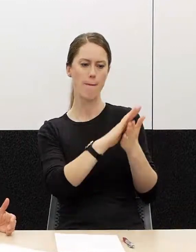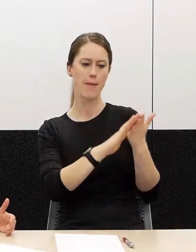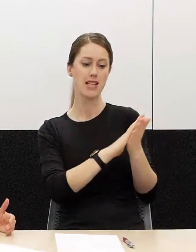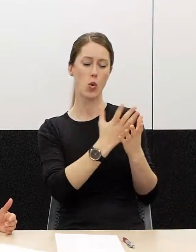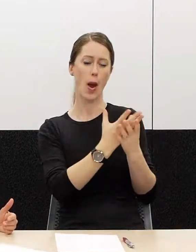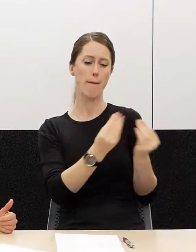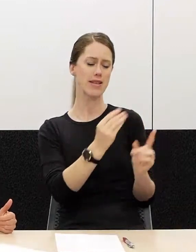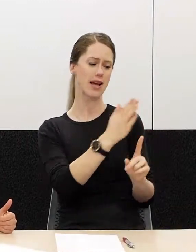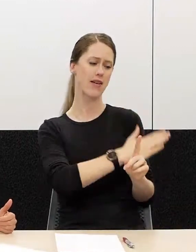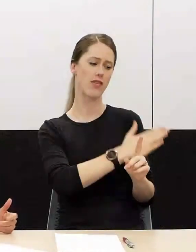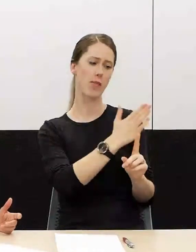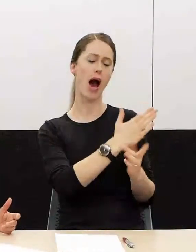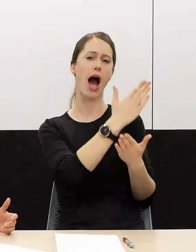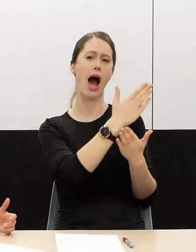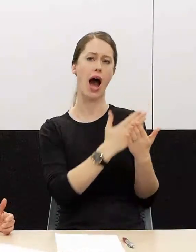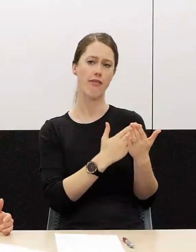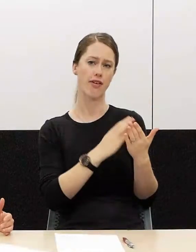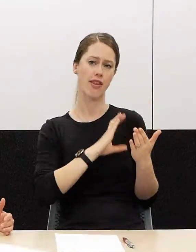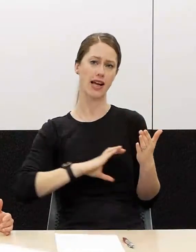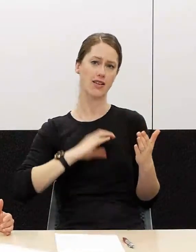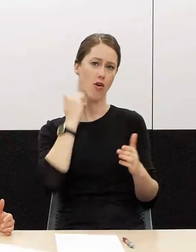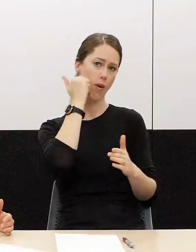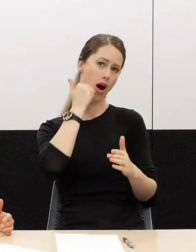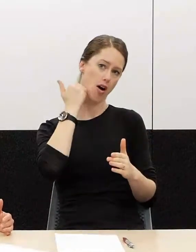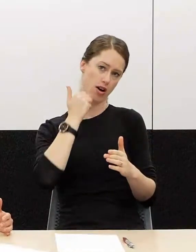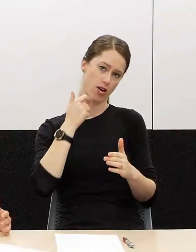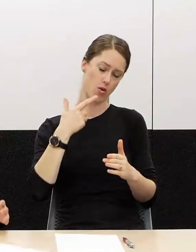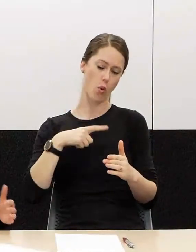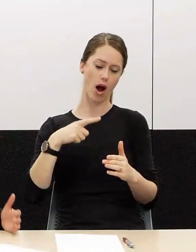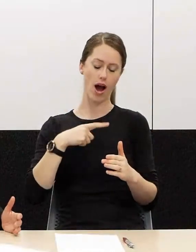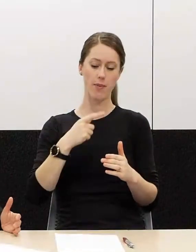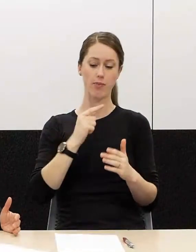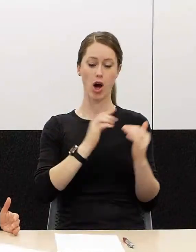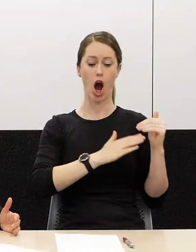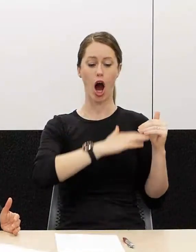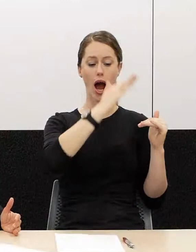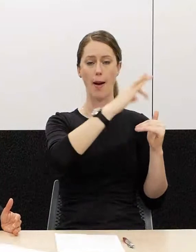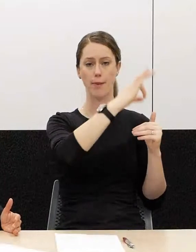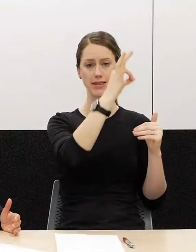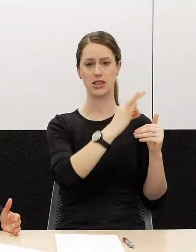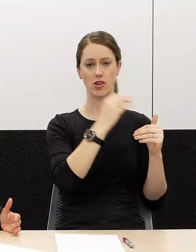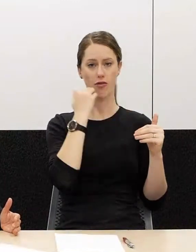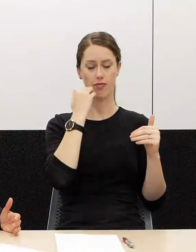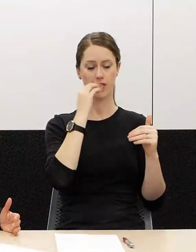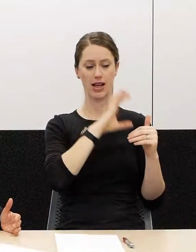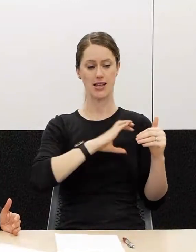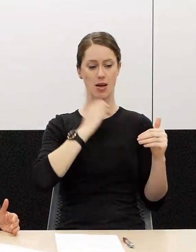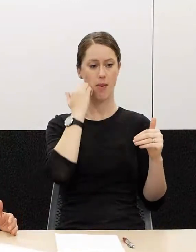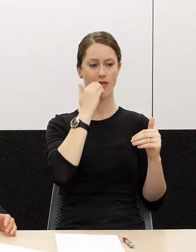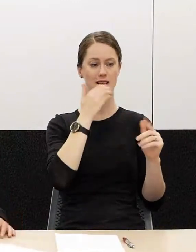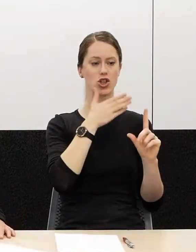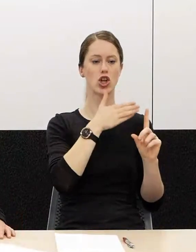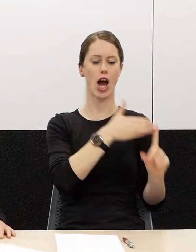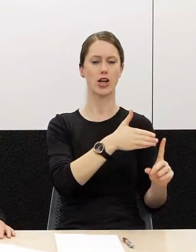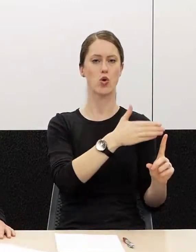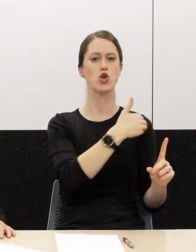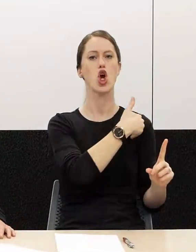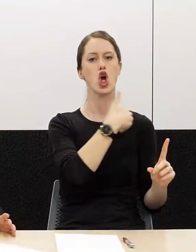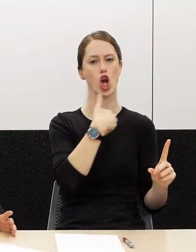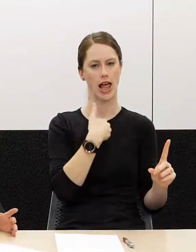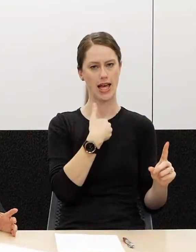missing out on about half the cancers among Māori, because a higher proportion of cancer among Māori is diagnosed